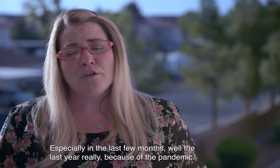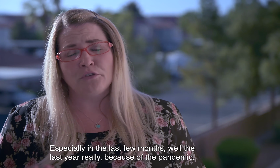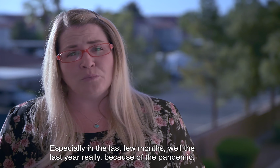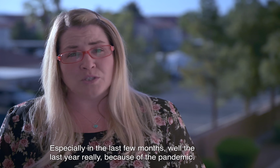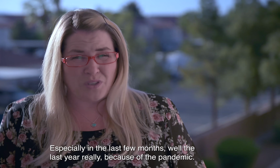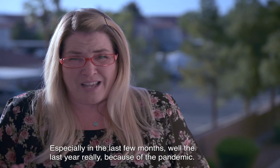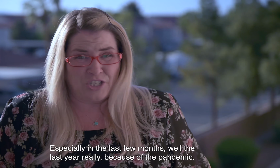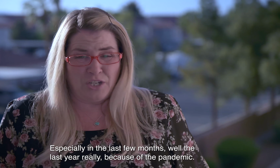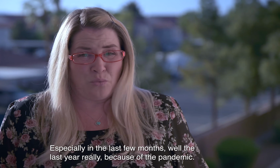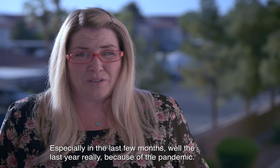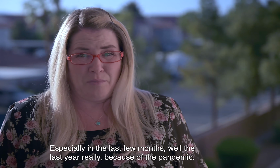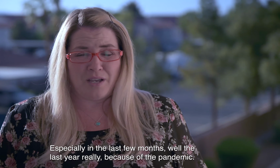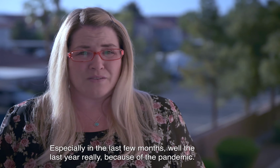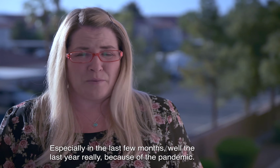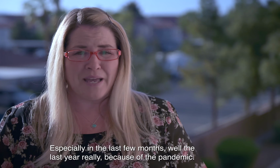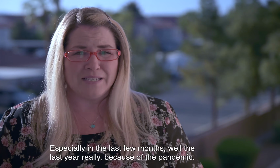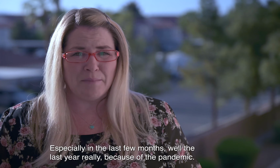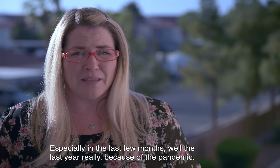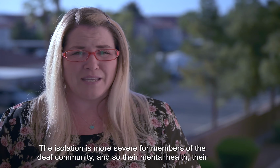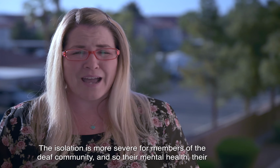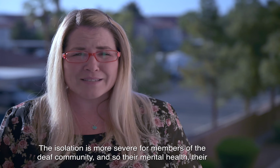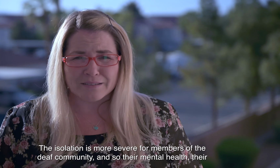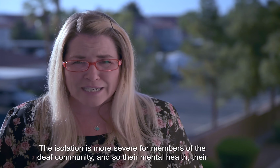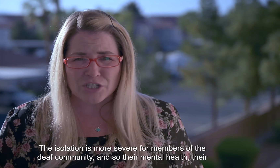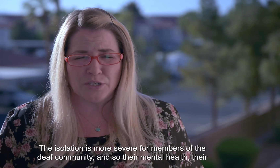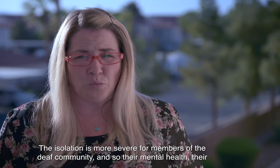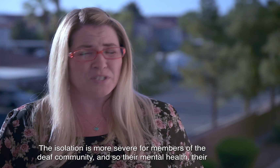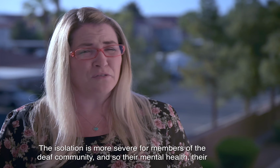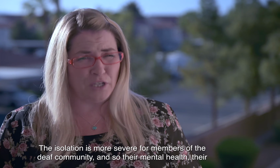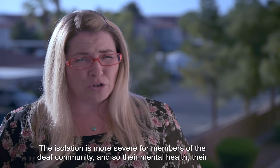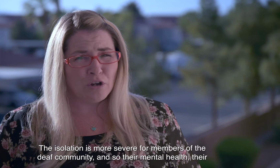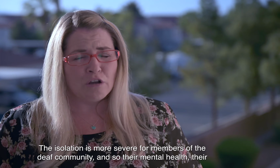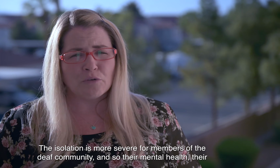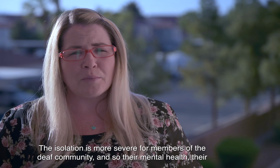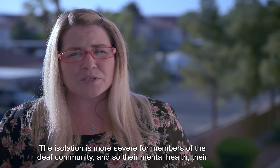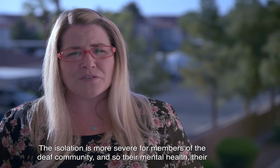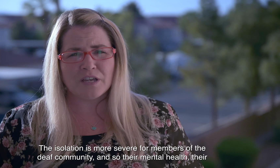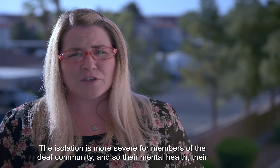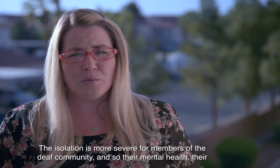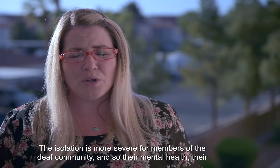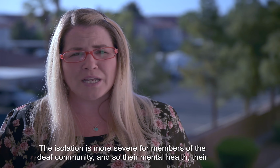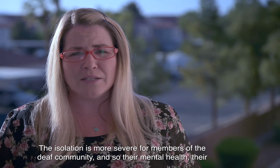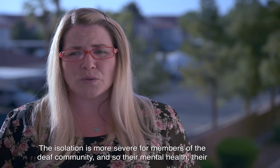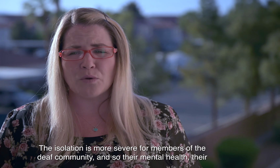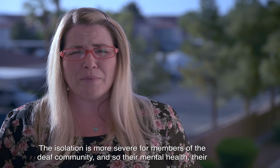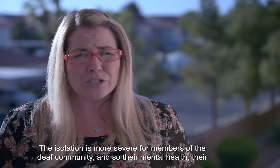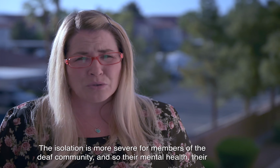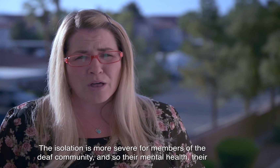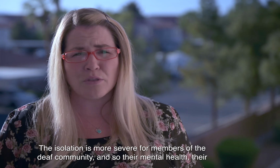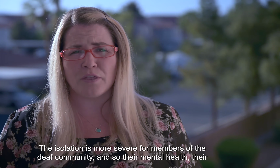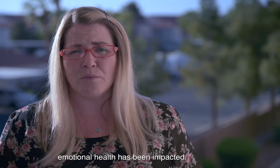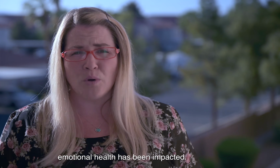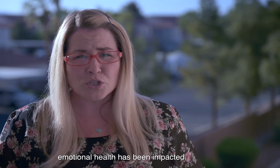last few months, well, the last year really, because of the pandemic. The isolation is more severe for members of the deaf community, and so their